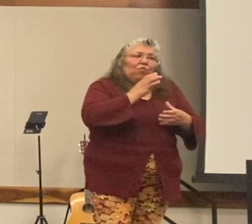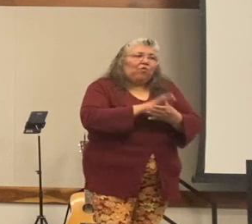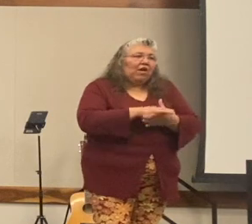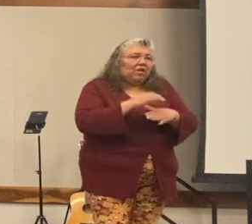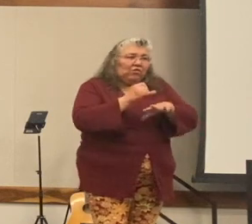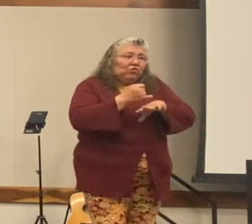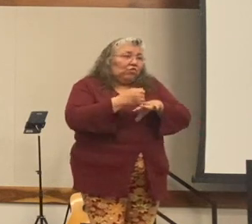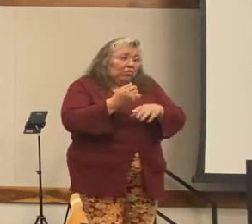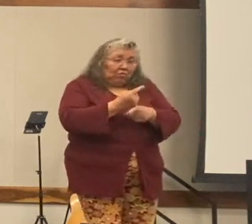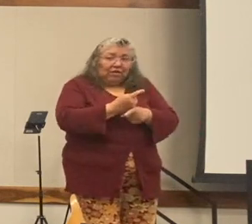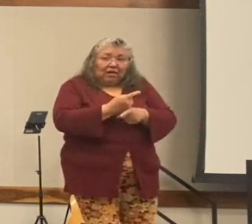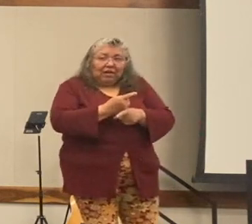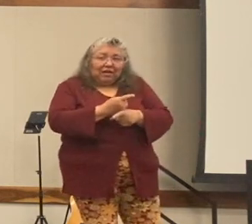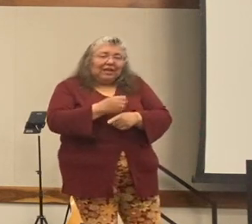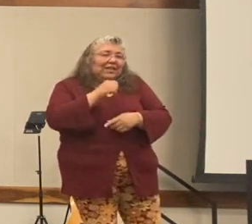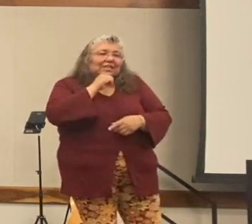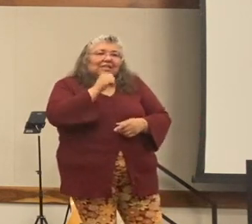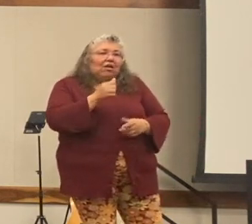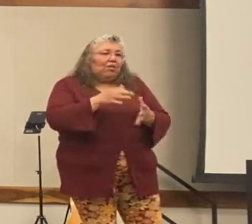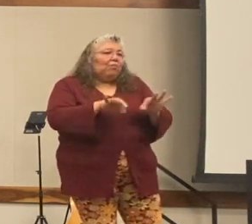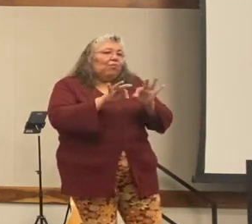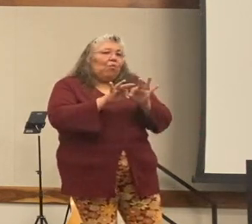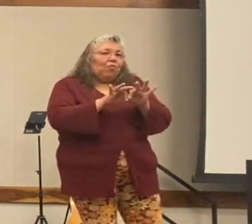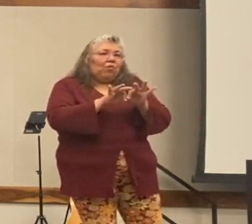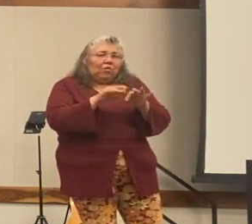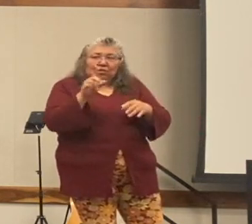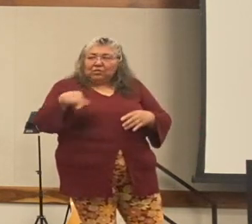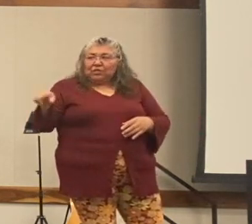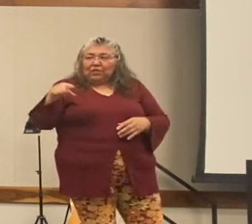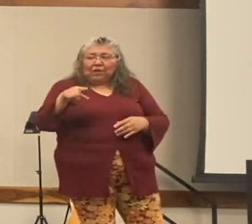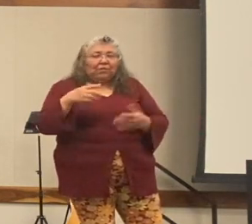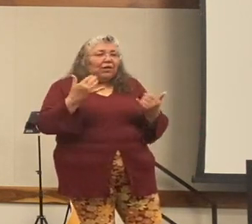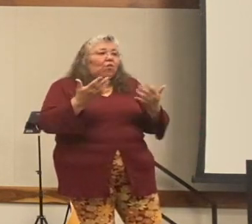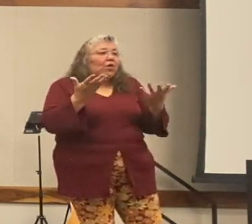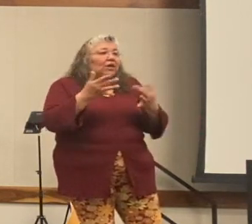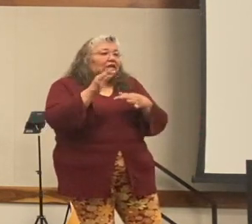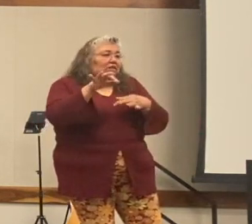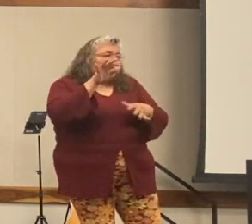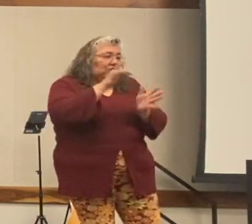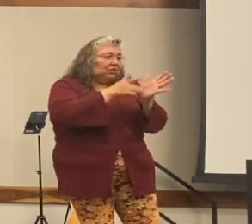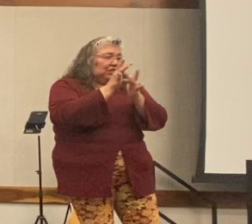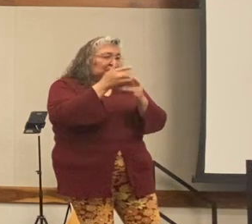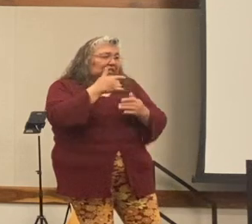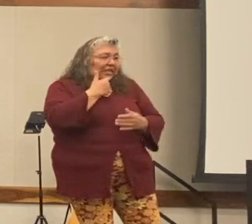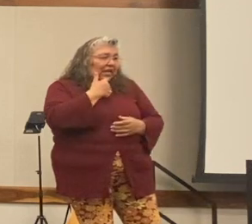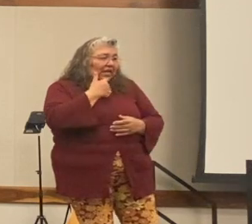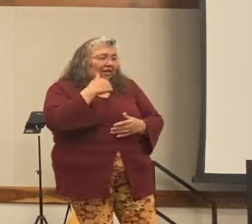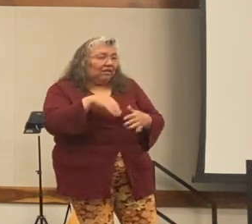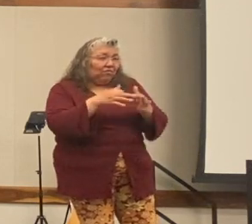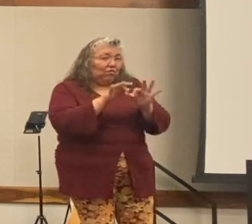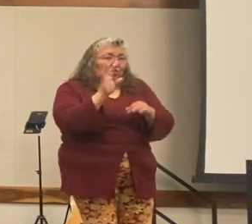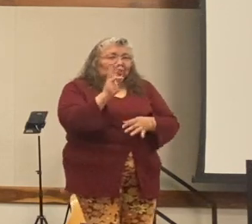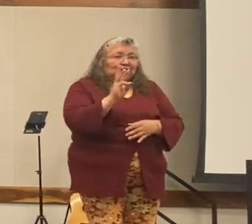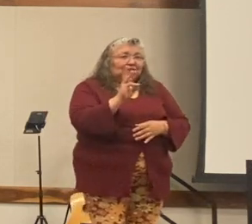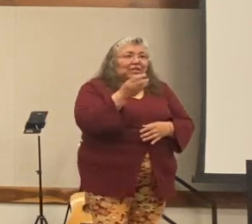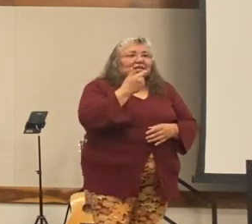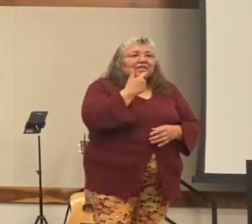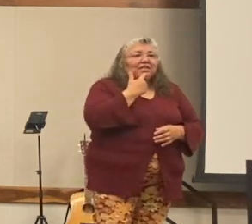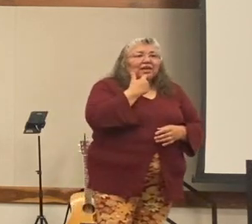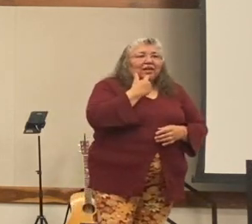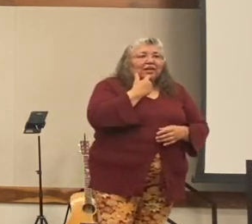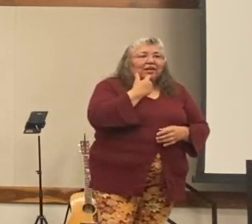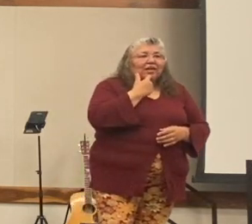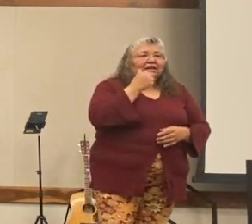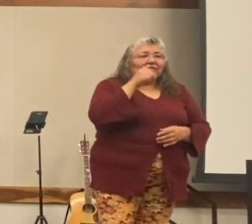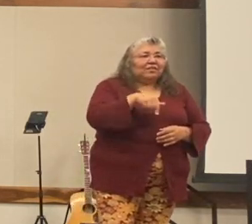jewelry, right? Because it's not important to them. And what Jesus is saying here in verse 6, he is saying it